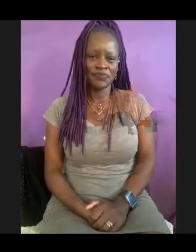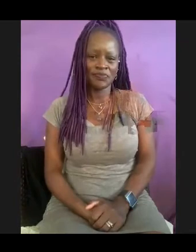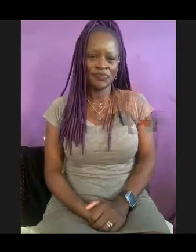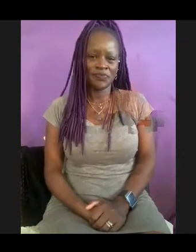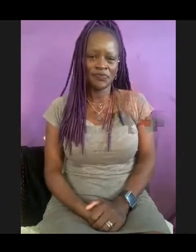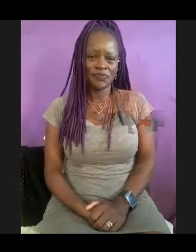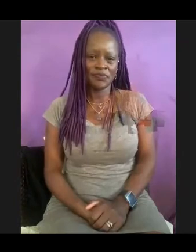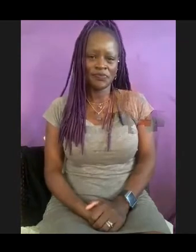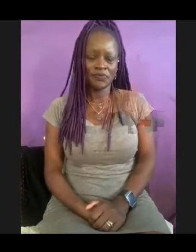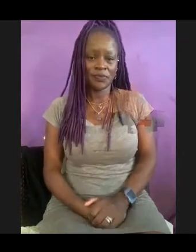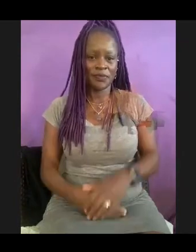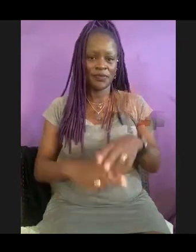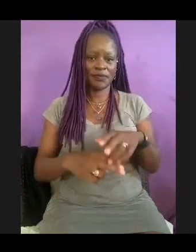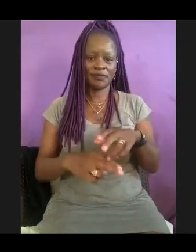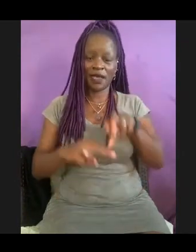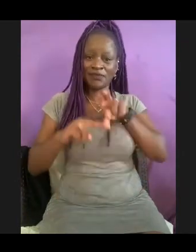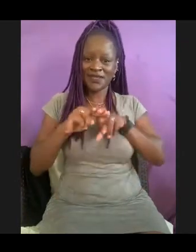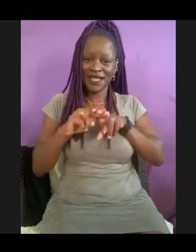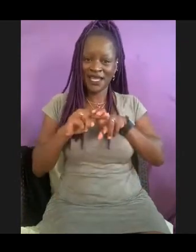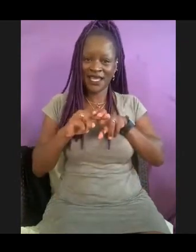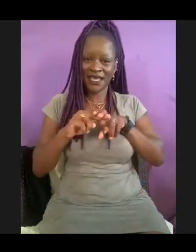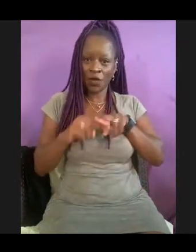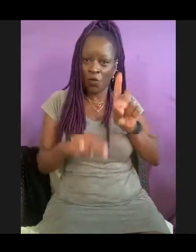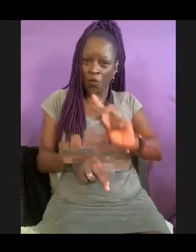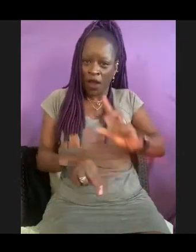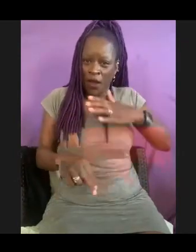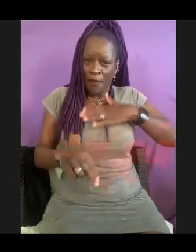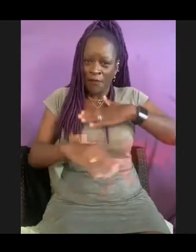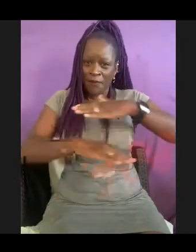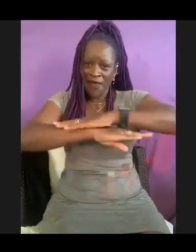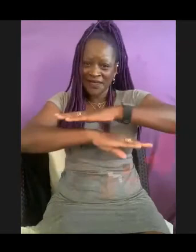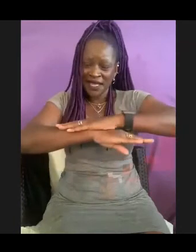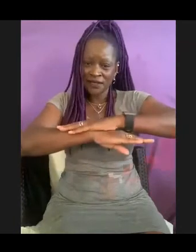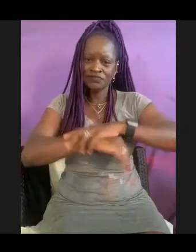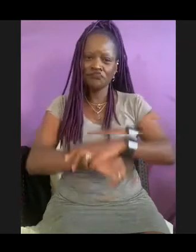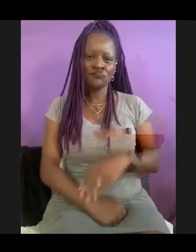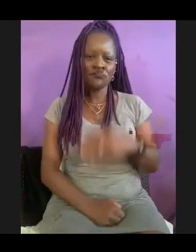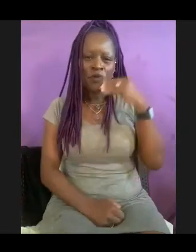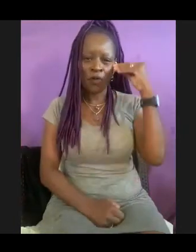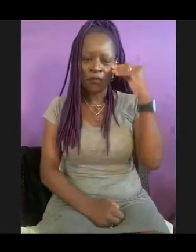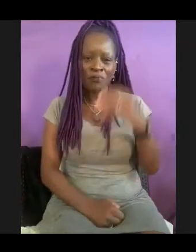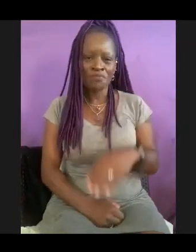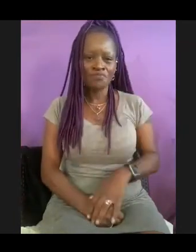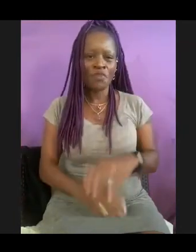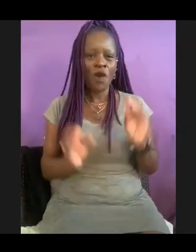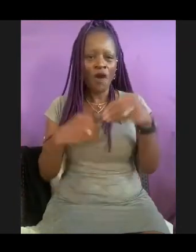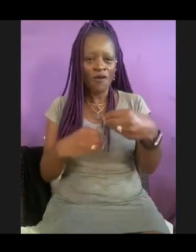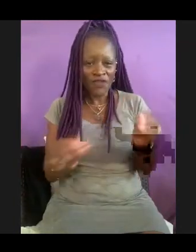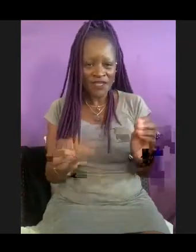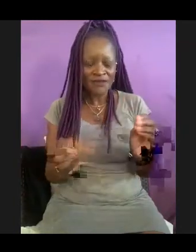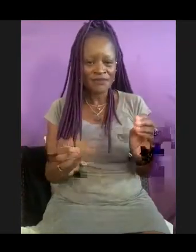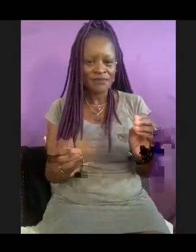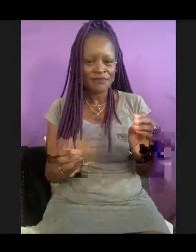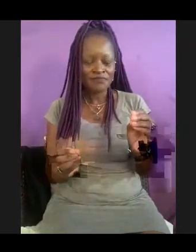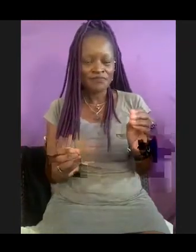I'm sitting at my desk in my office at home, and behind me is a